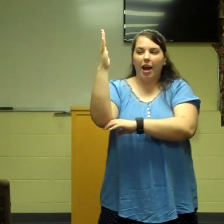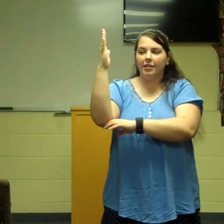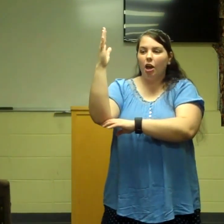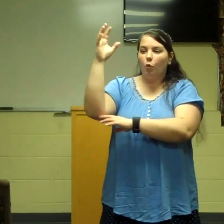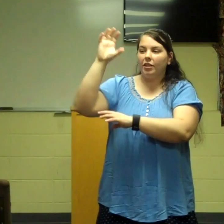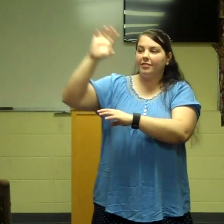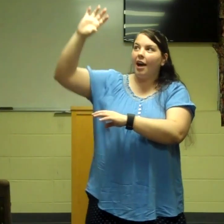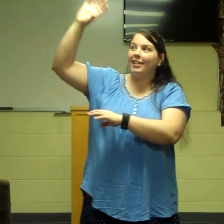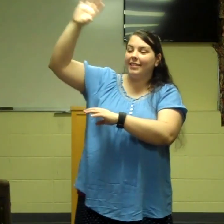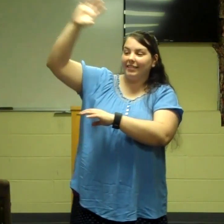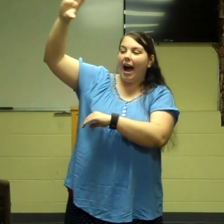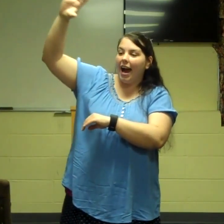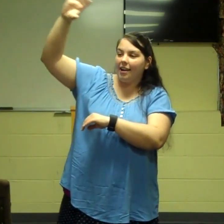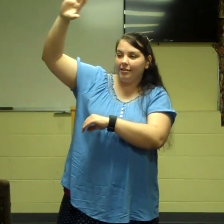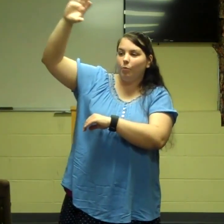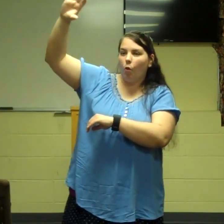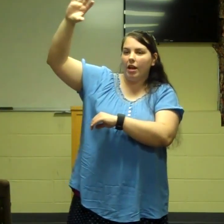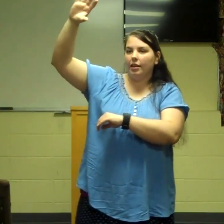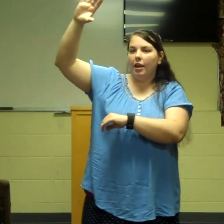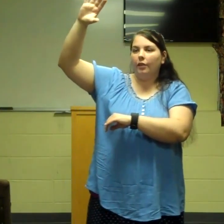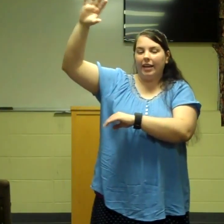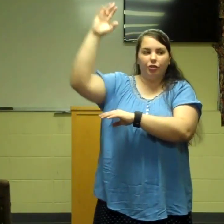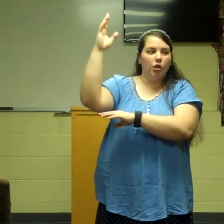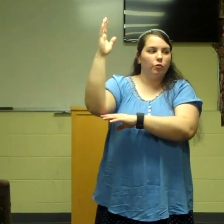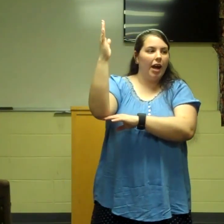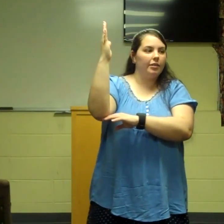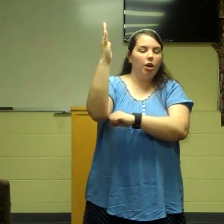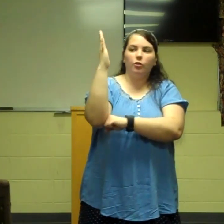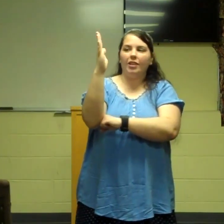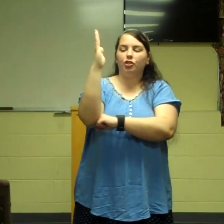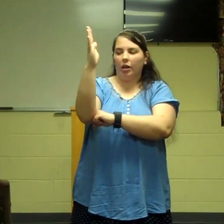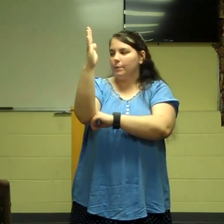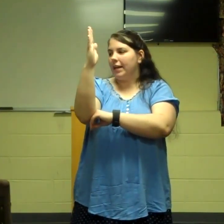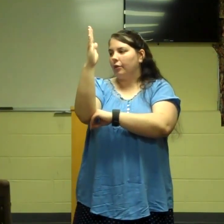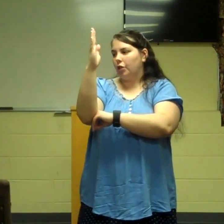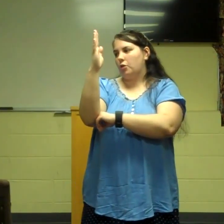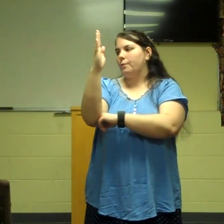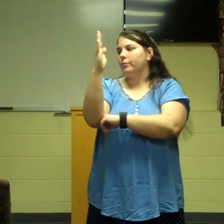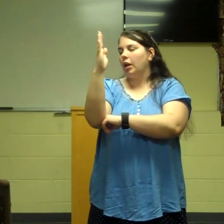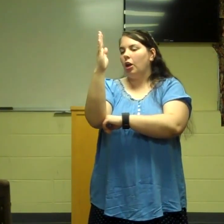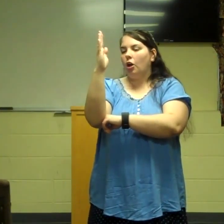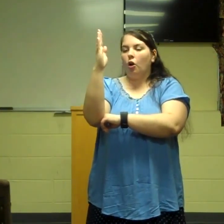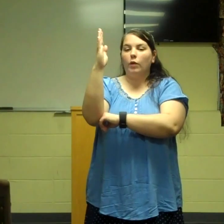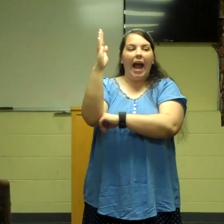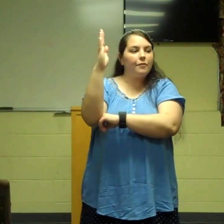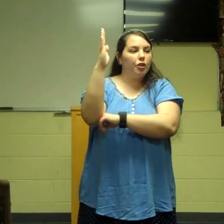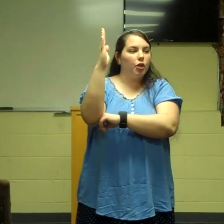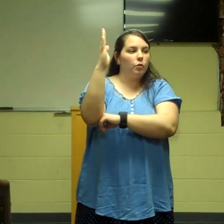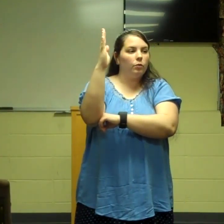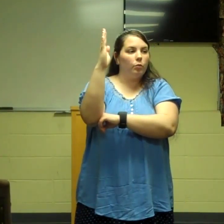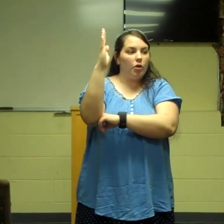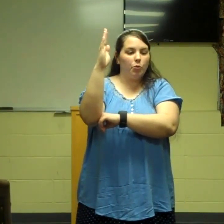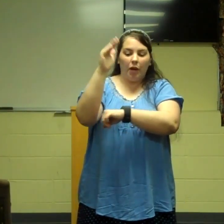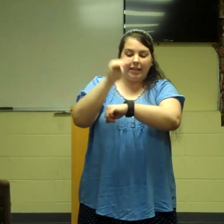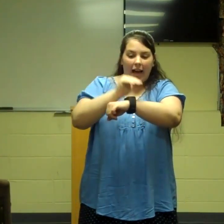right? When the sun is like the highest point, that's noon, right? So that's straight up and down, noon. Well, afternoon is between